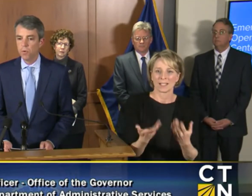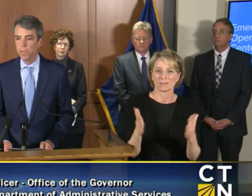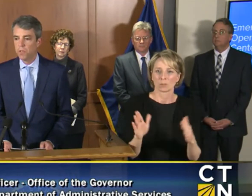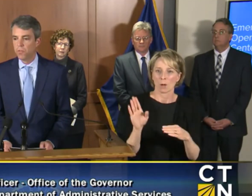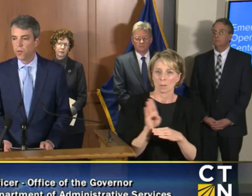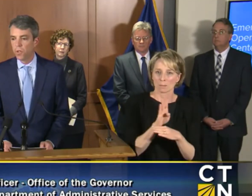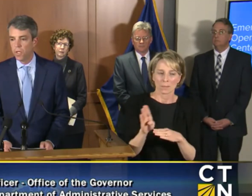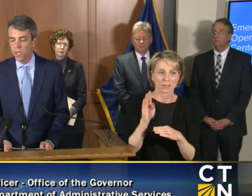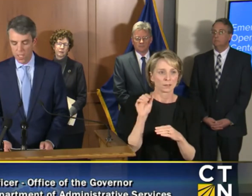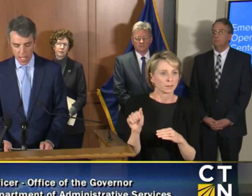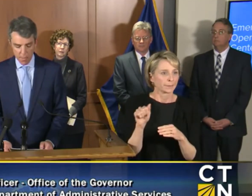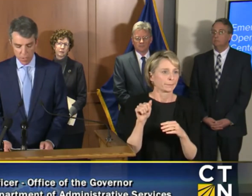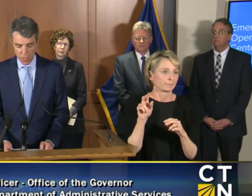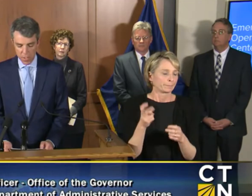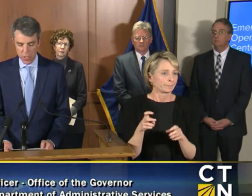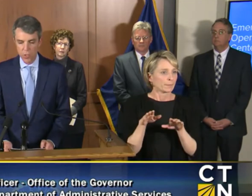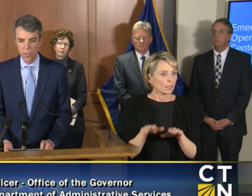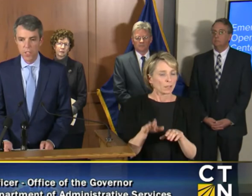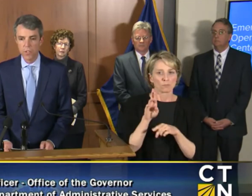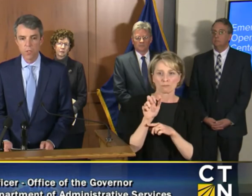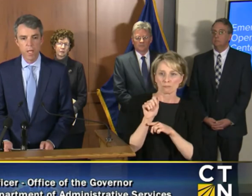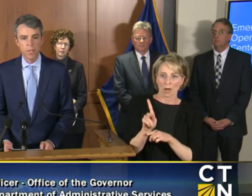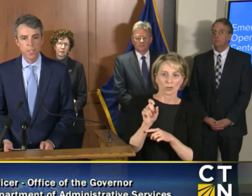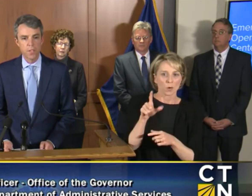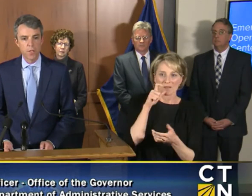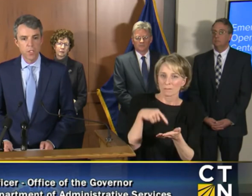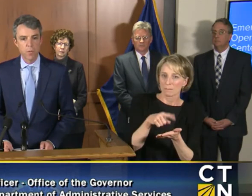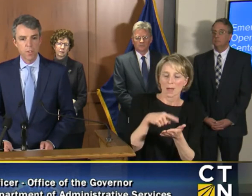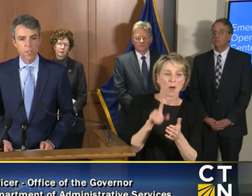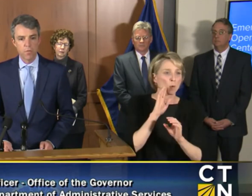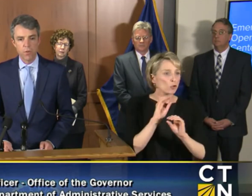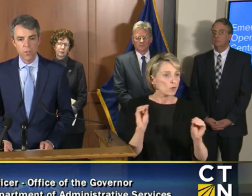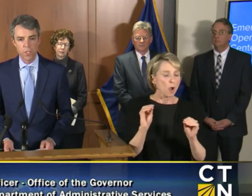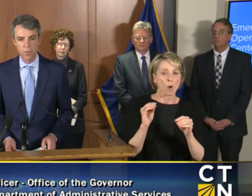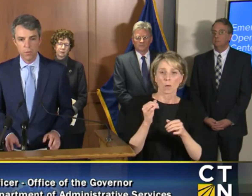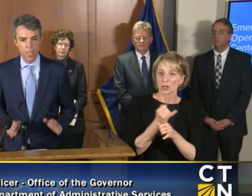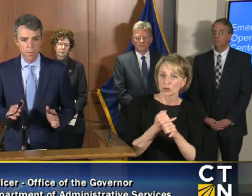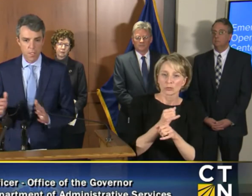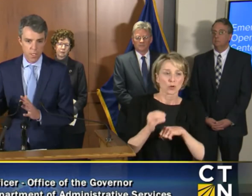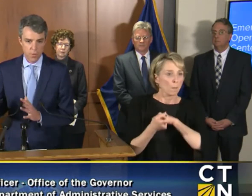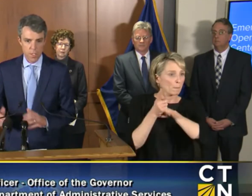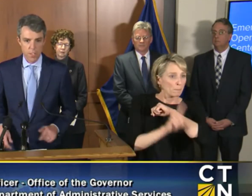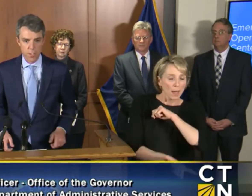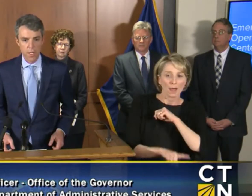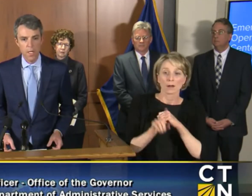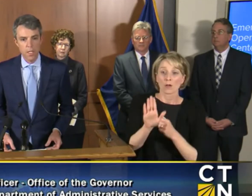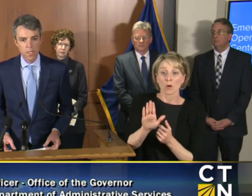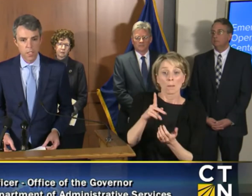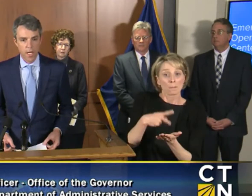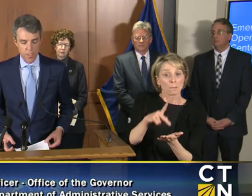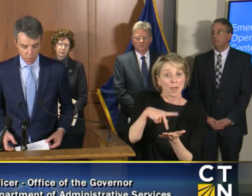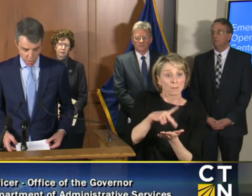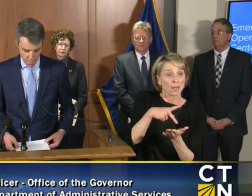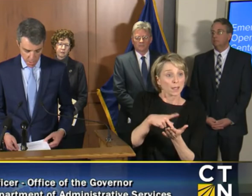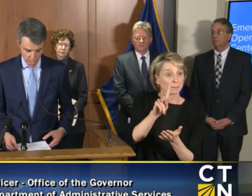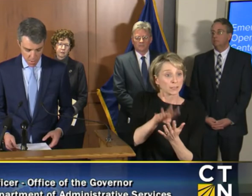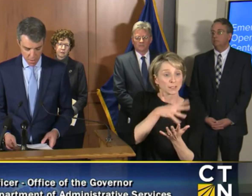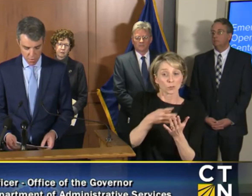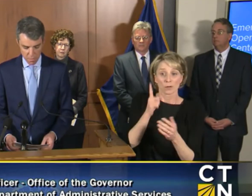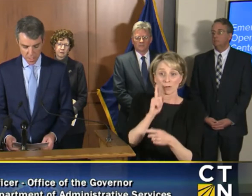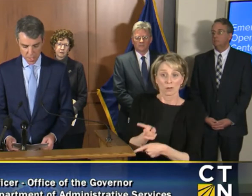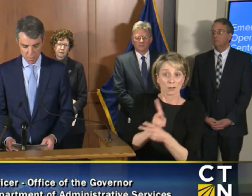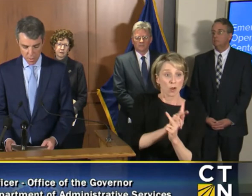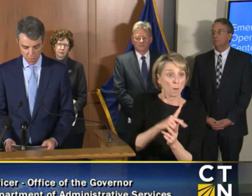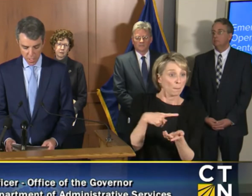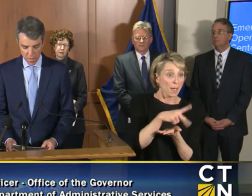payments that will be deferred. There's no additional interest or penalties associated with this deferral, just the whole payment schedule essentially slides to the right by